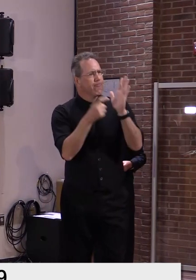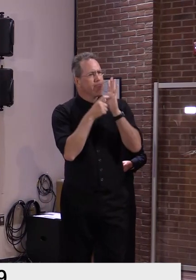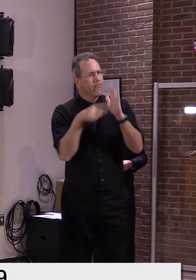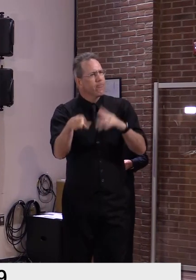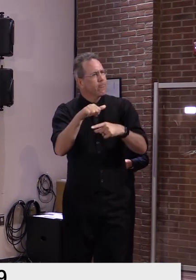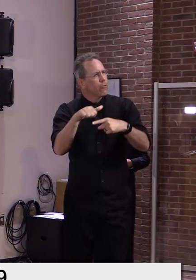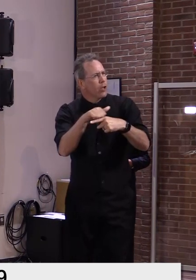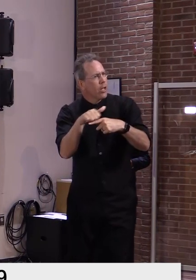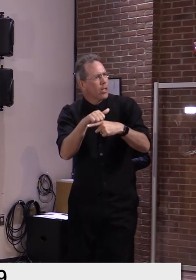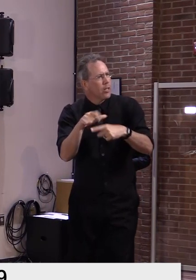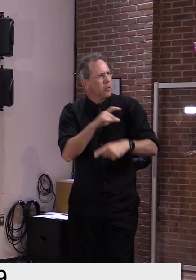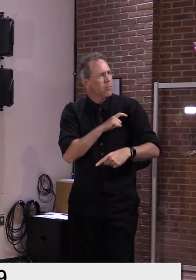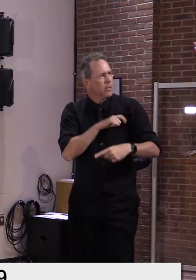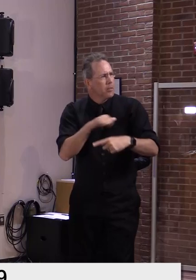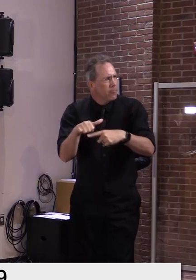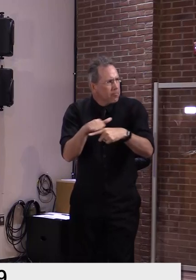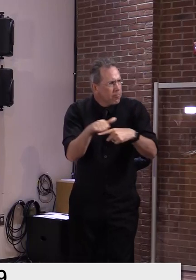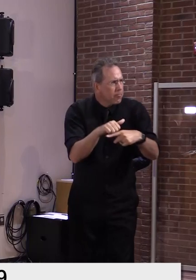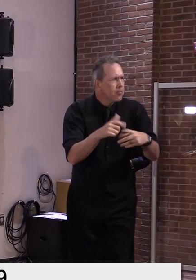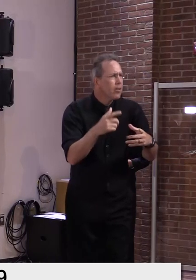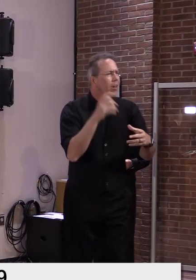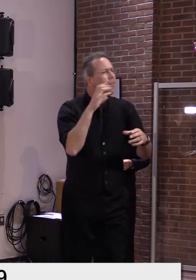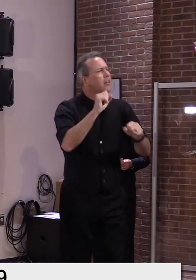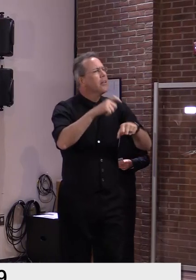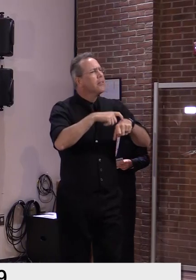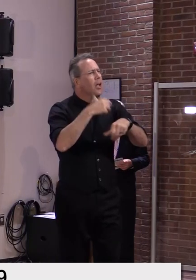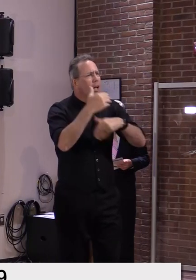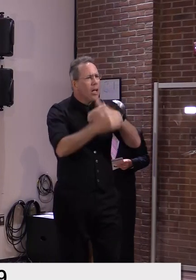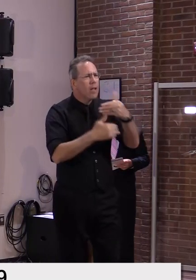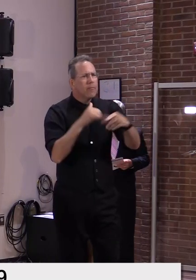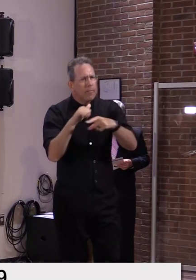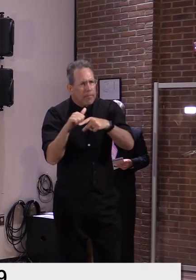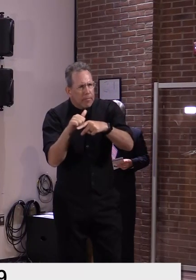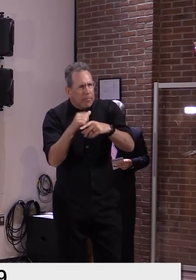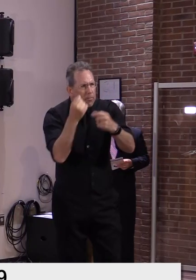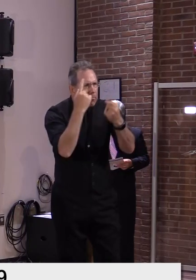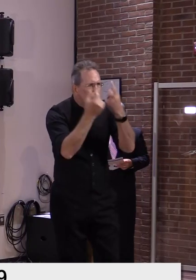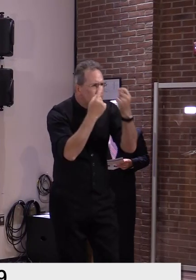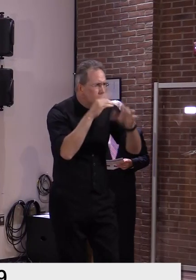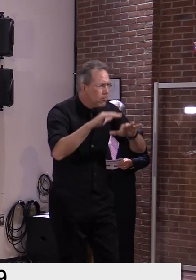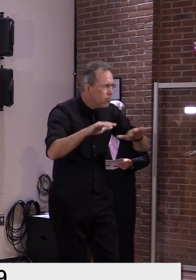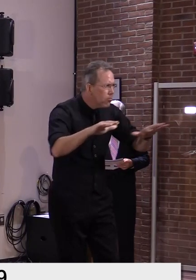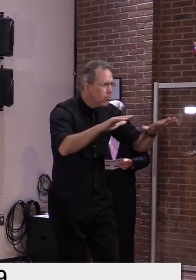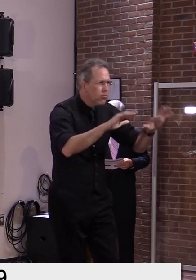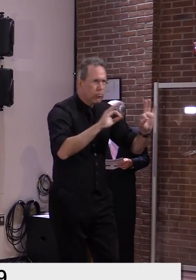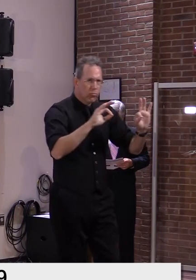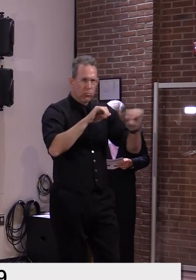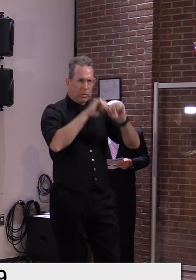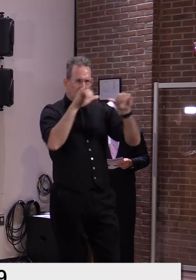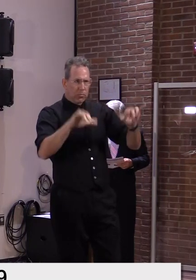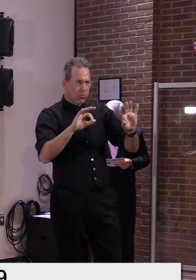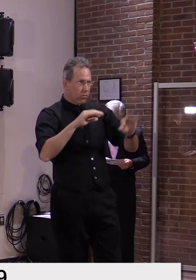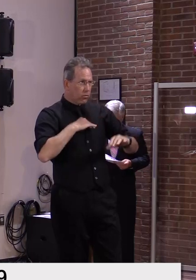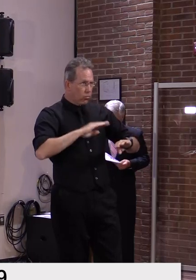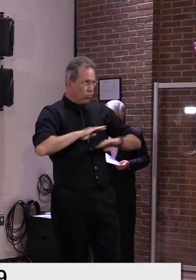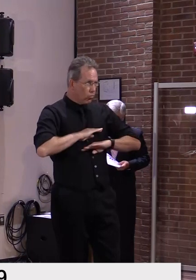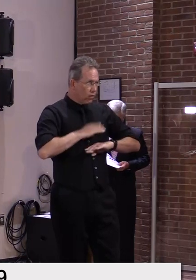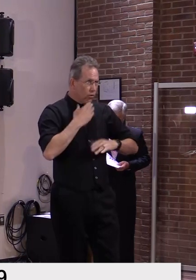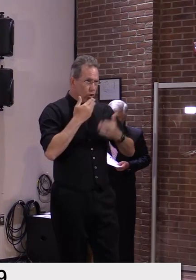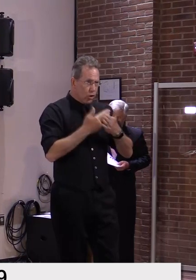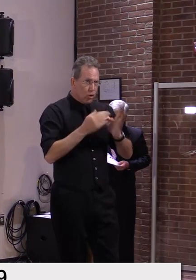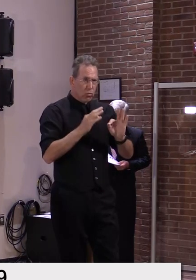take some time. But I feel good about where the approach we're taking and the direction we're moving in.